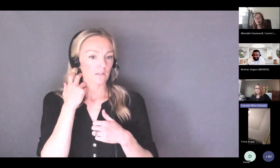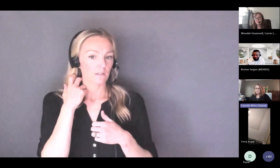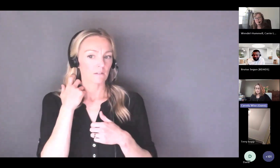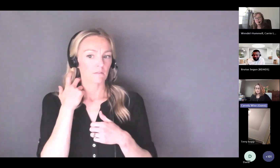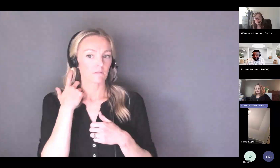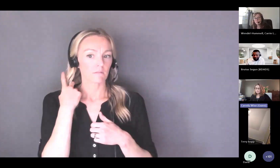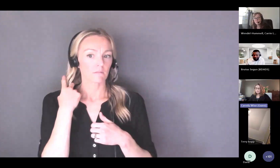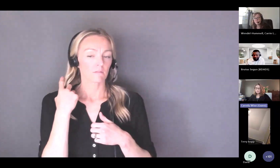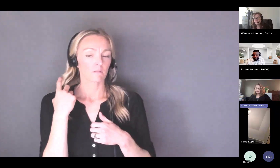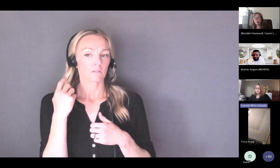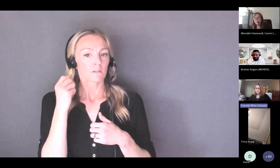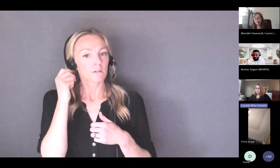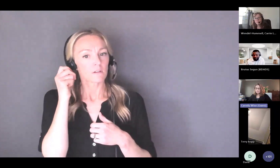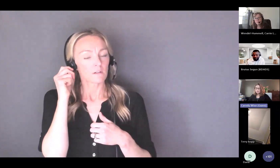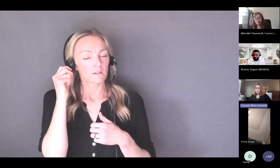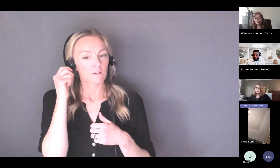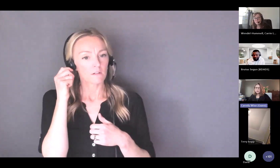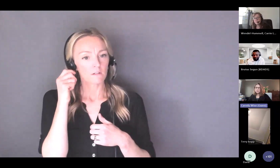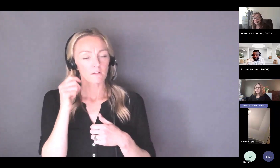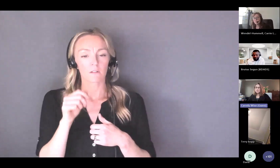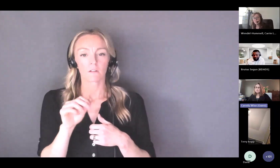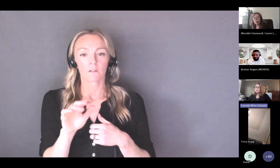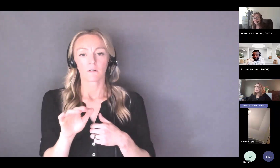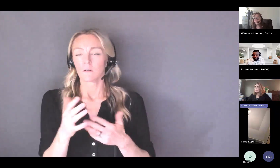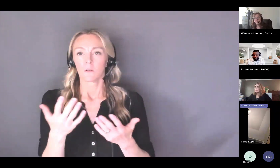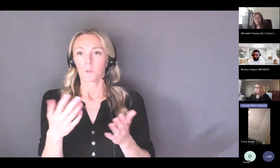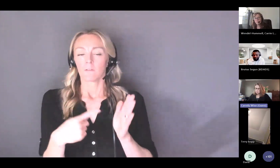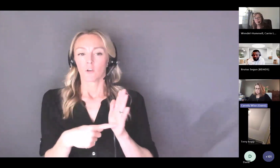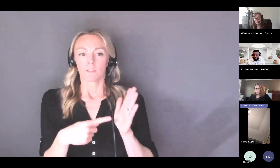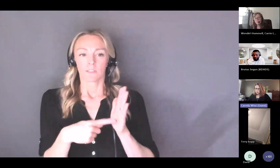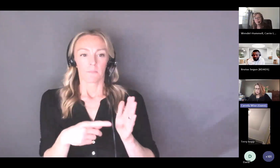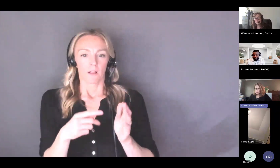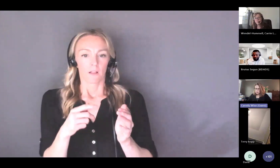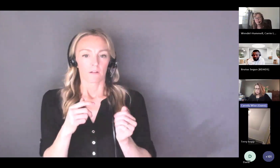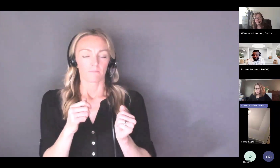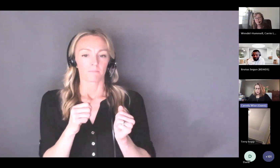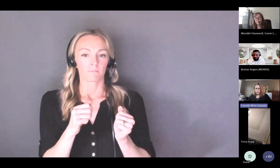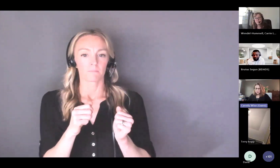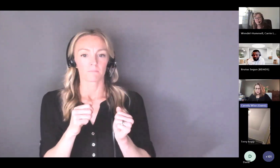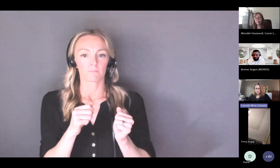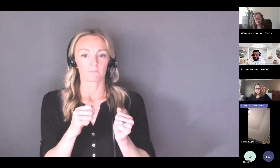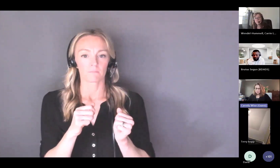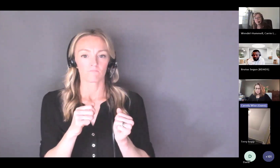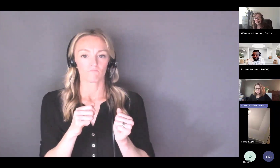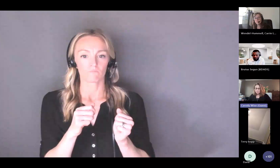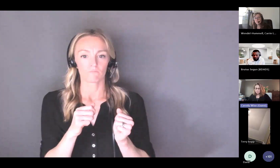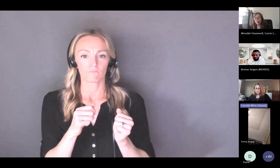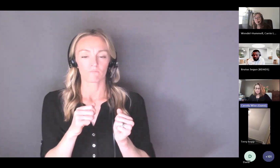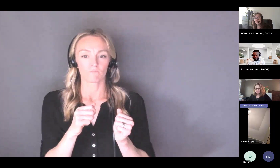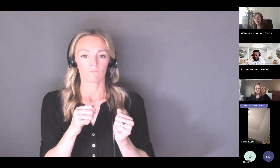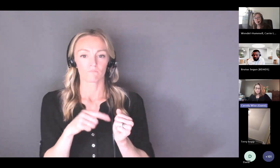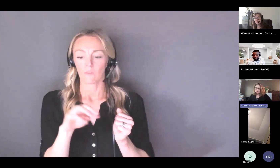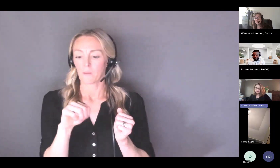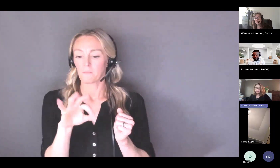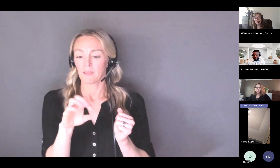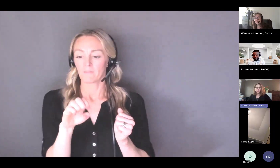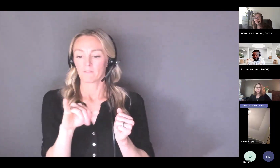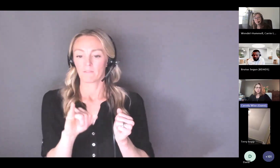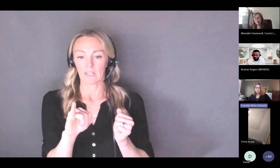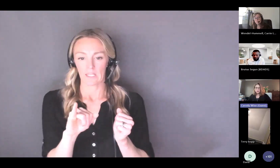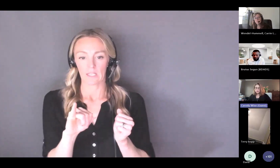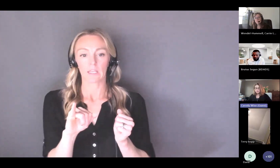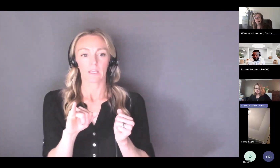let's say let's say that the rollout date of the MIFI for